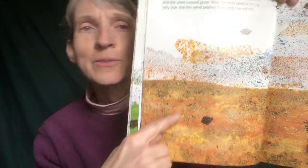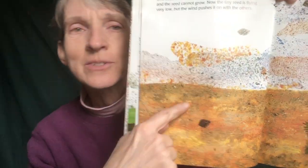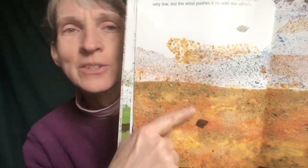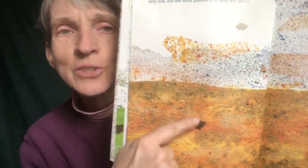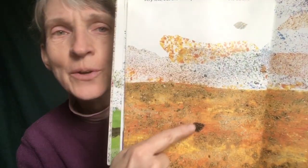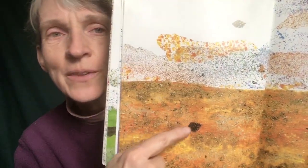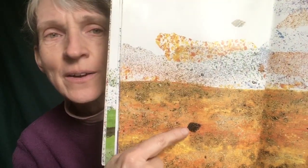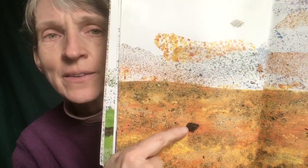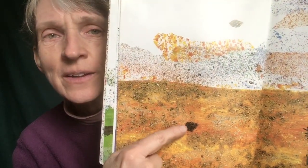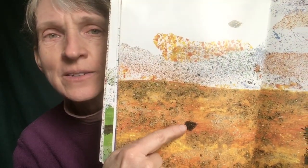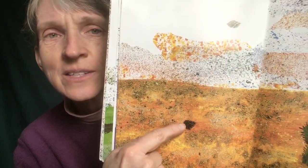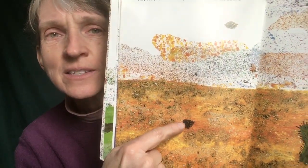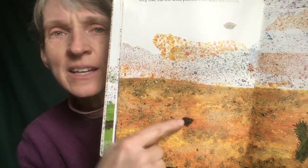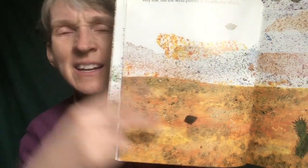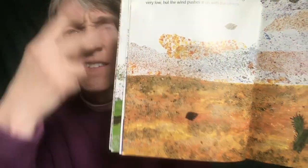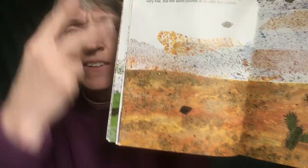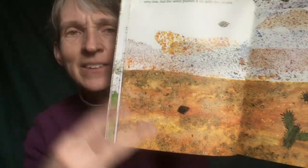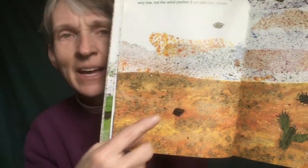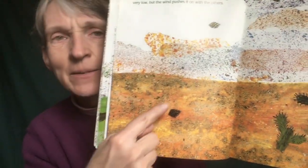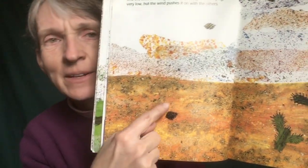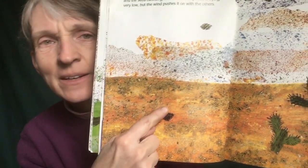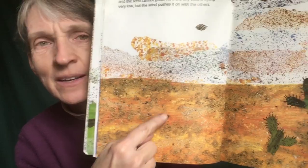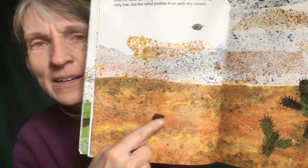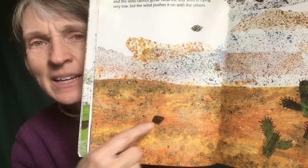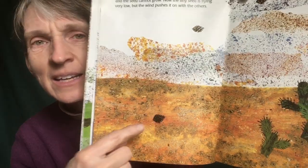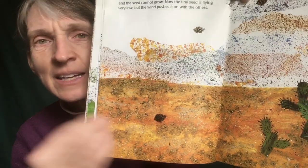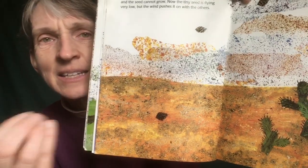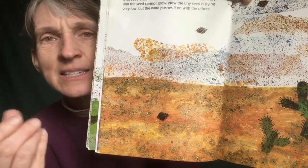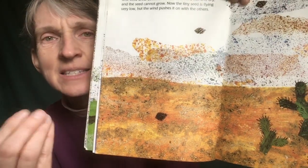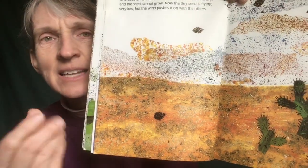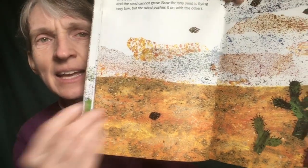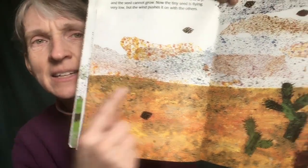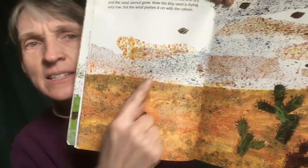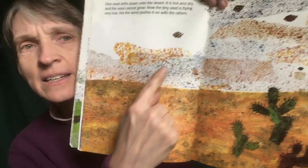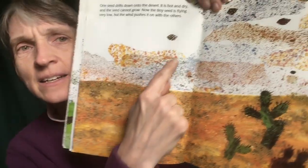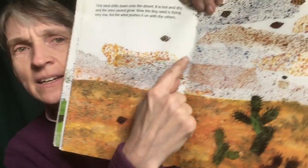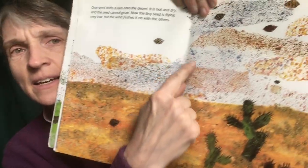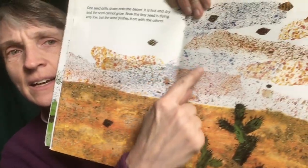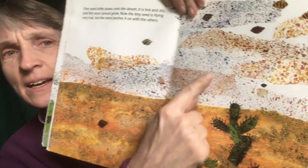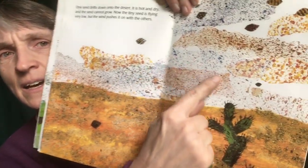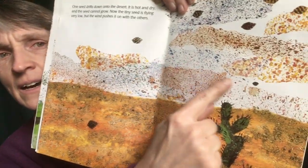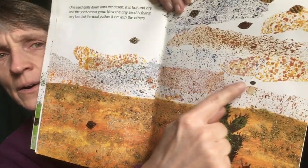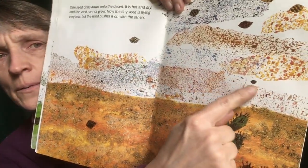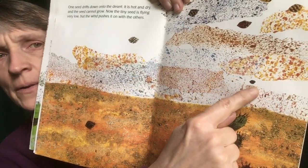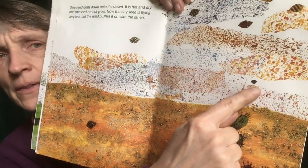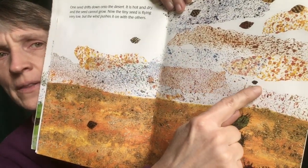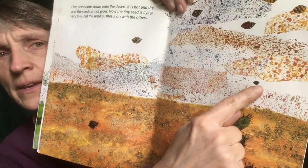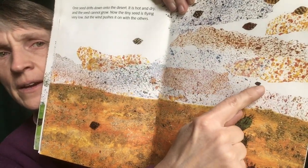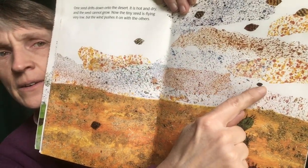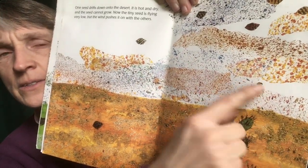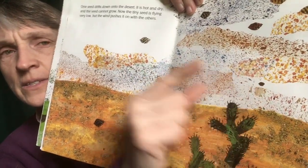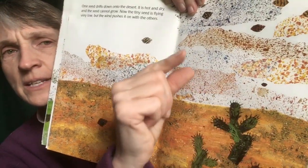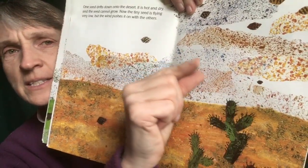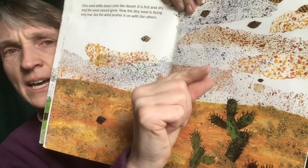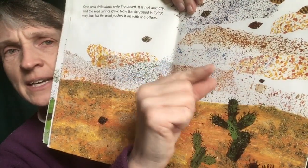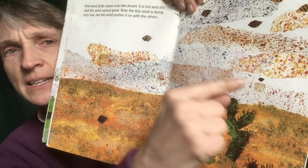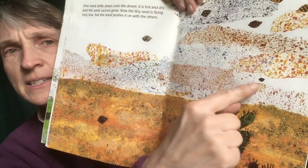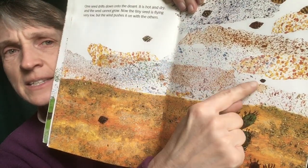first I'll show you there. There's the seed. It fell down into the sand. Oh, there's the tiny